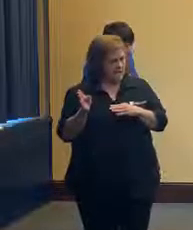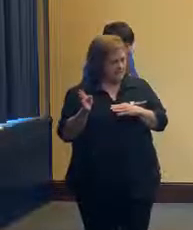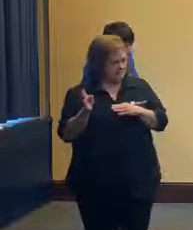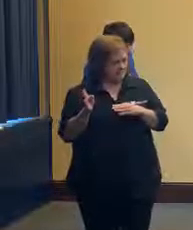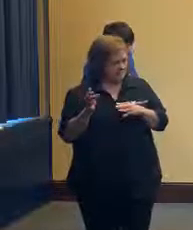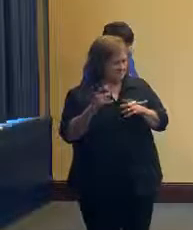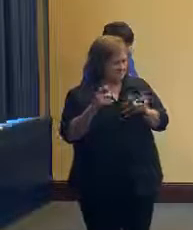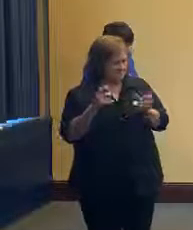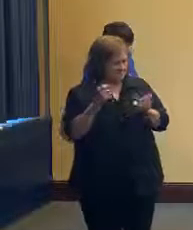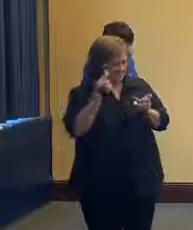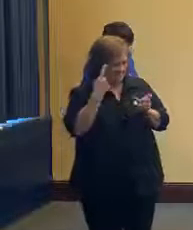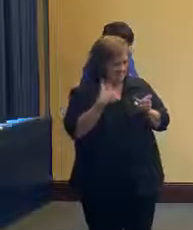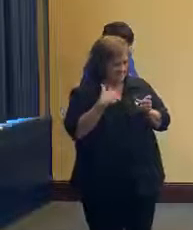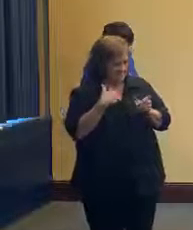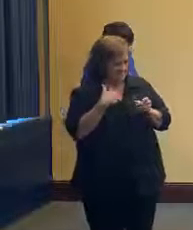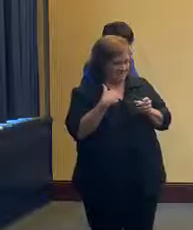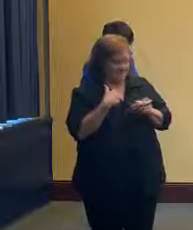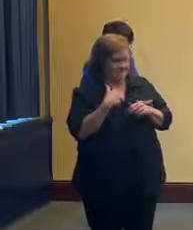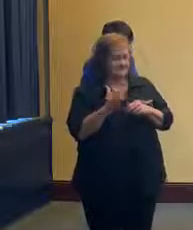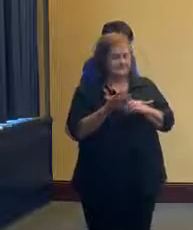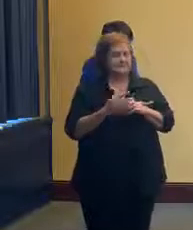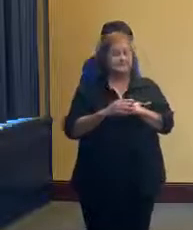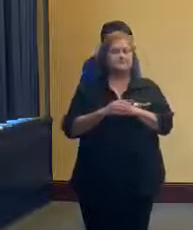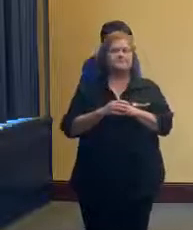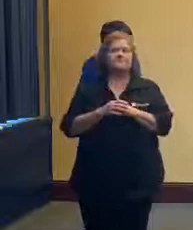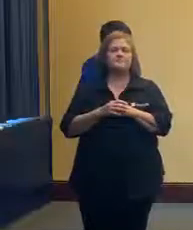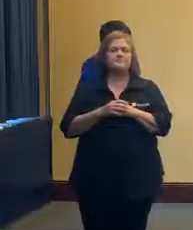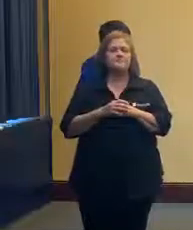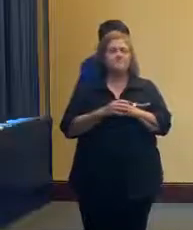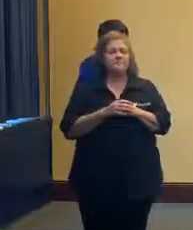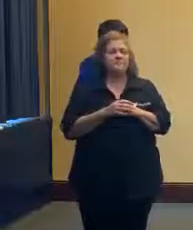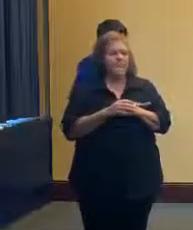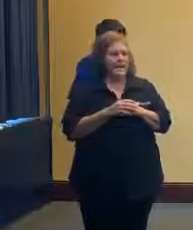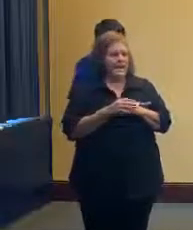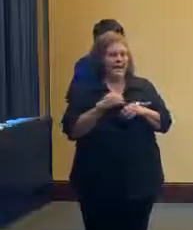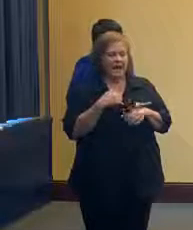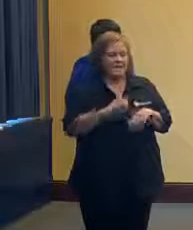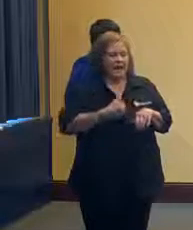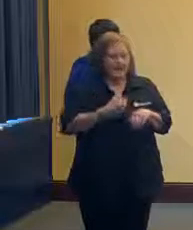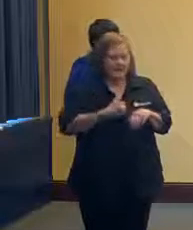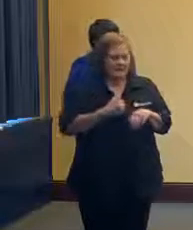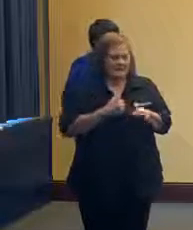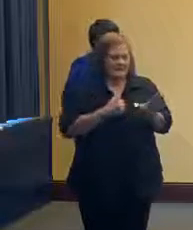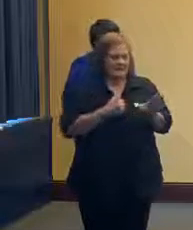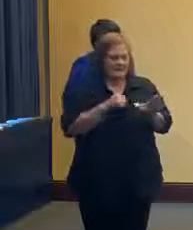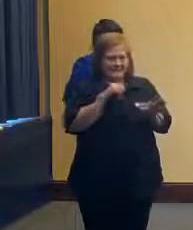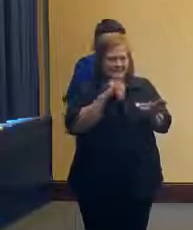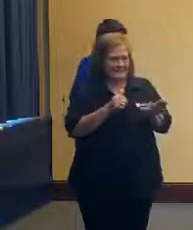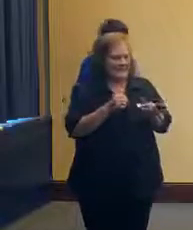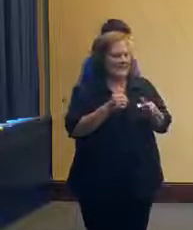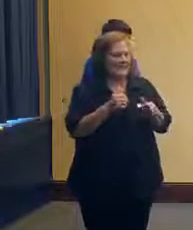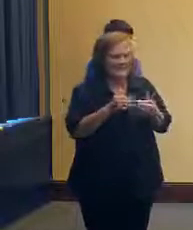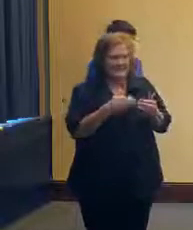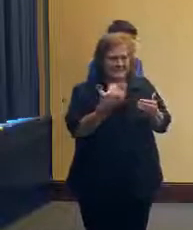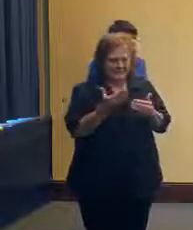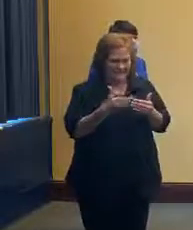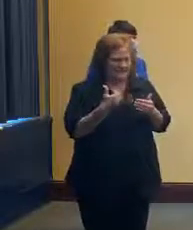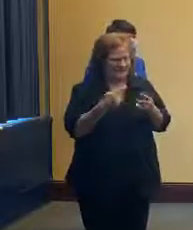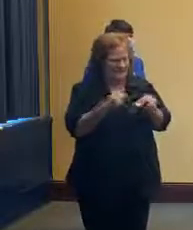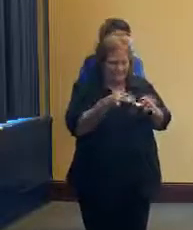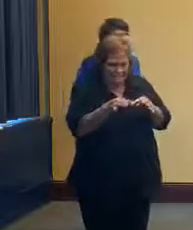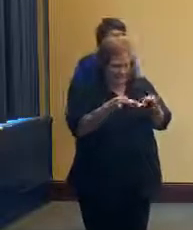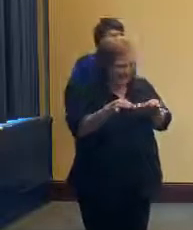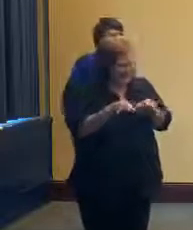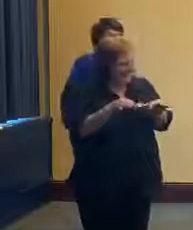Is that a? I think certain, and I apologize. It's not easy. It's not. Sure, no, It's just